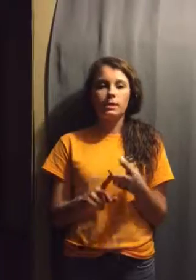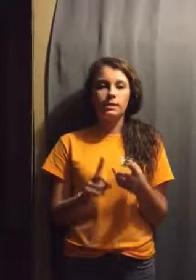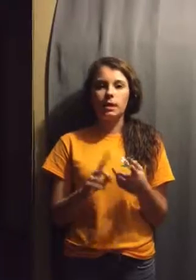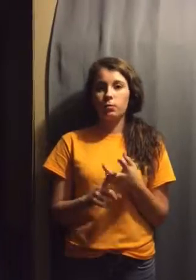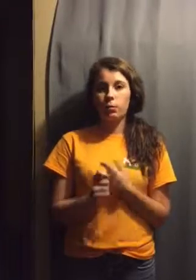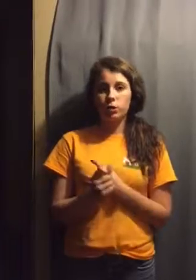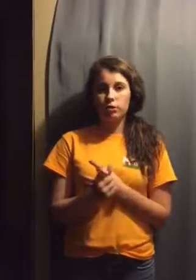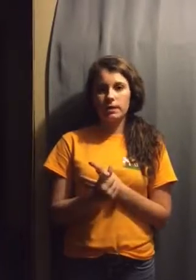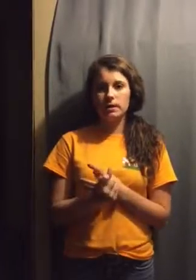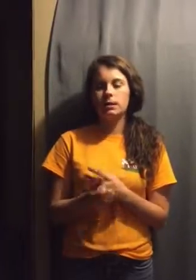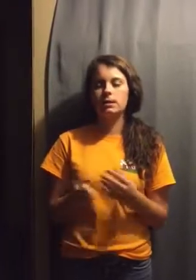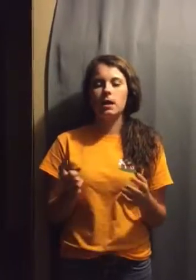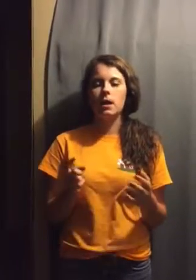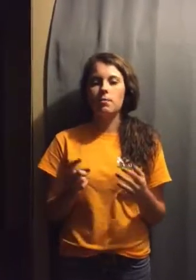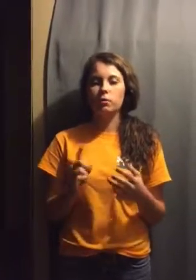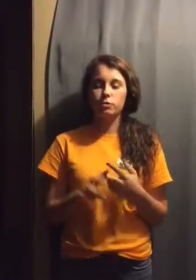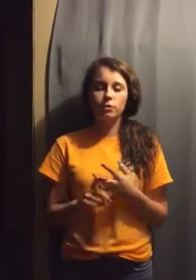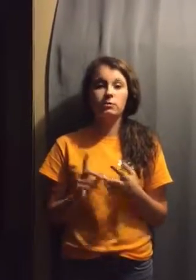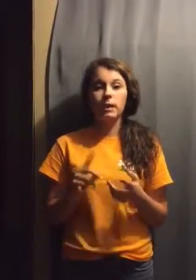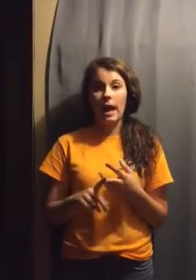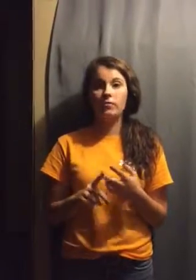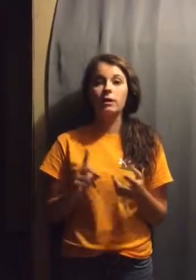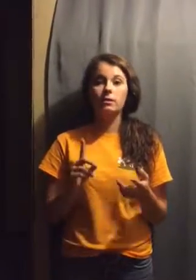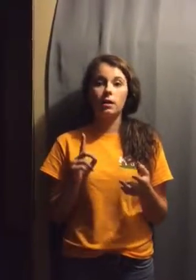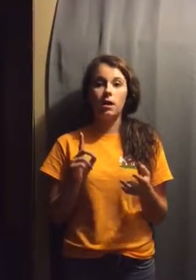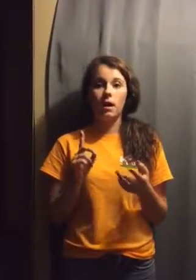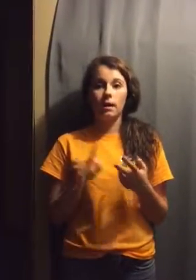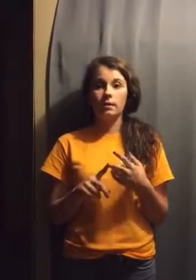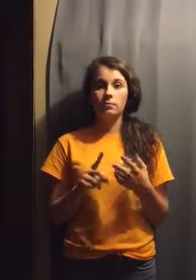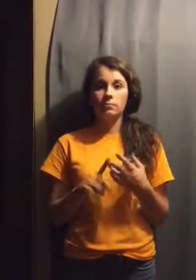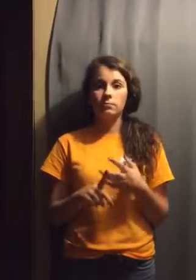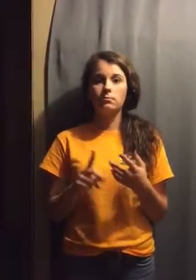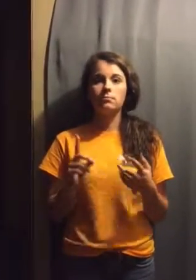They wore dresses, which was calf length, and